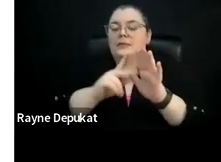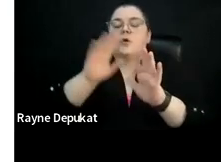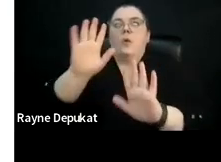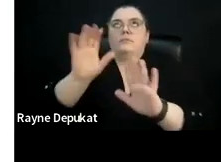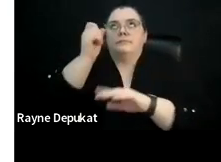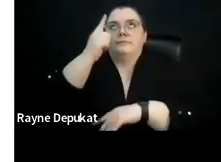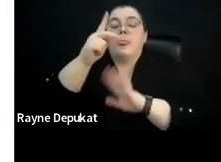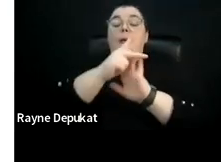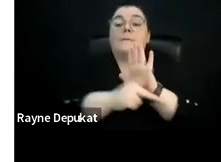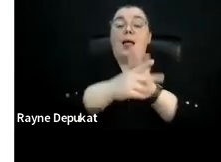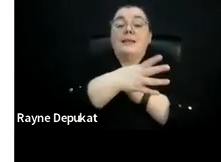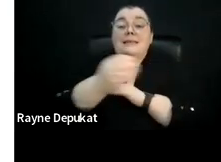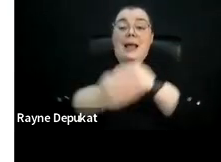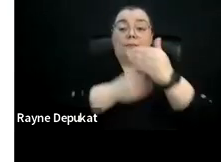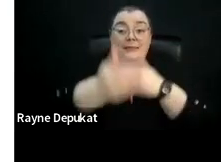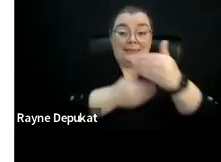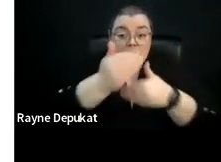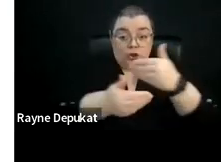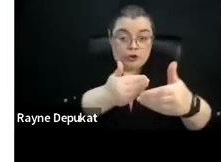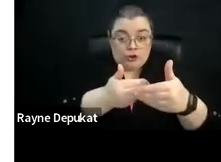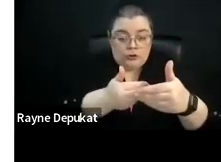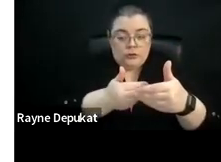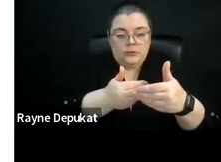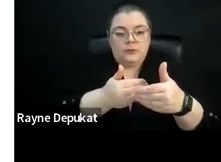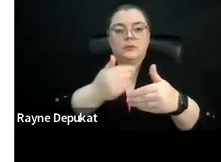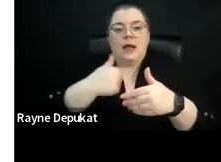Amy stated, you're right. There's no, so the policies and procedures,